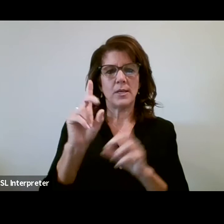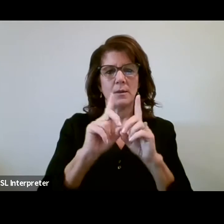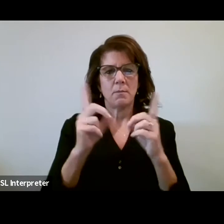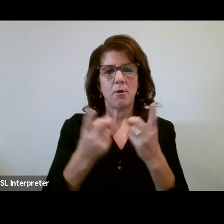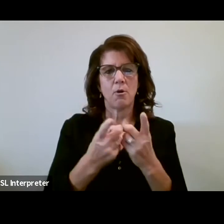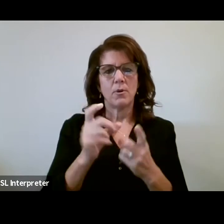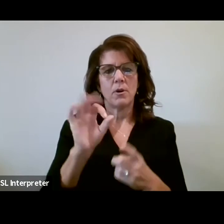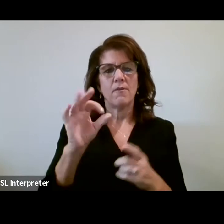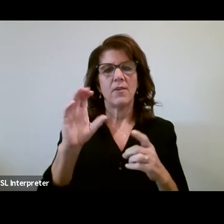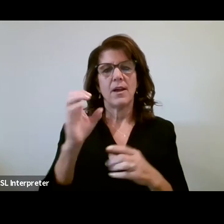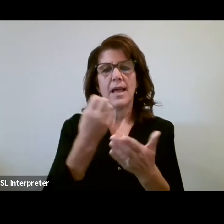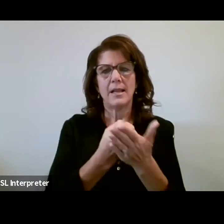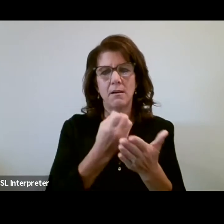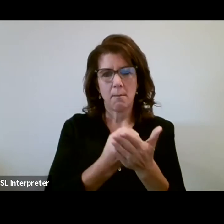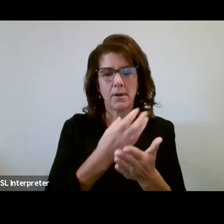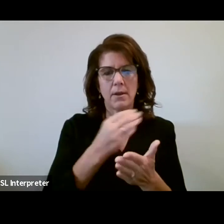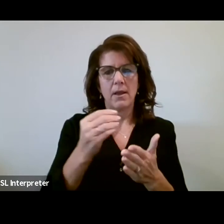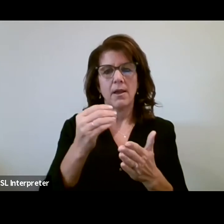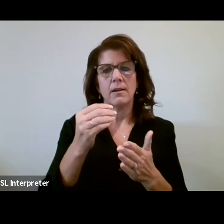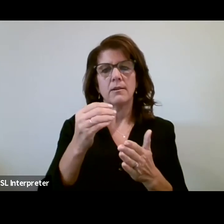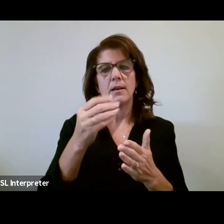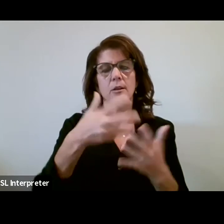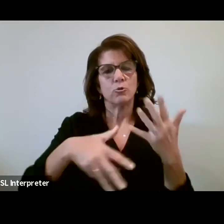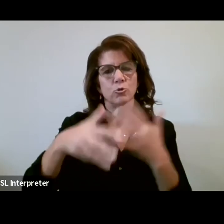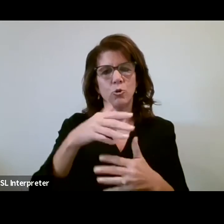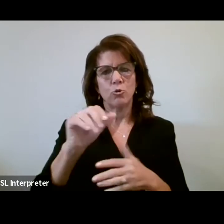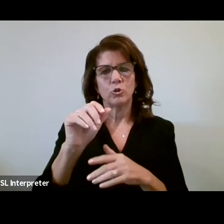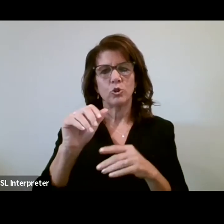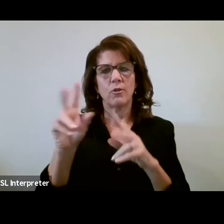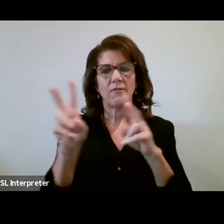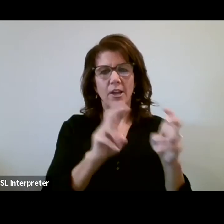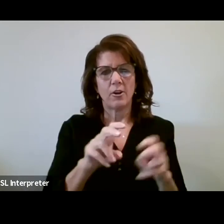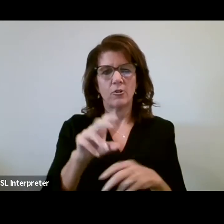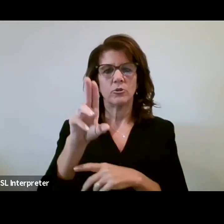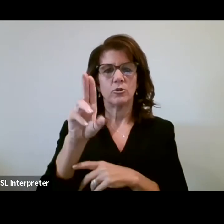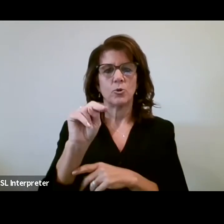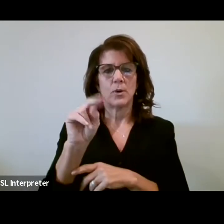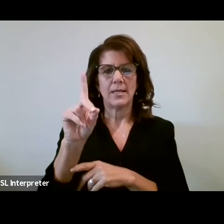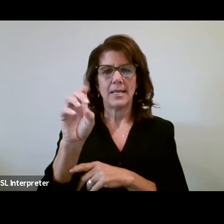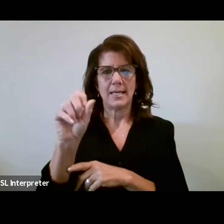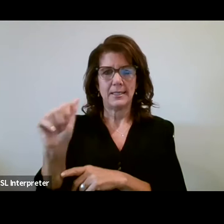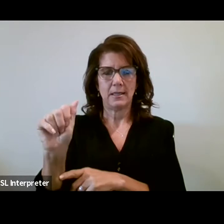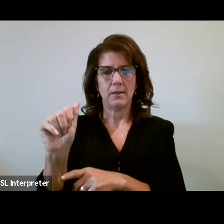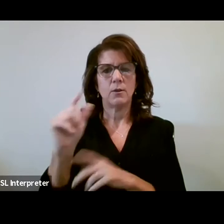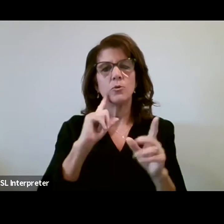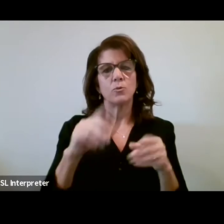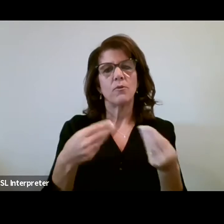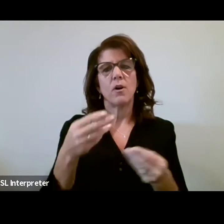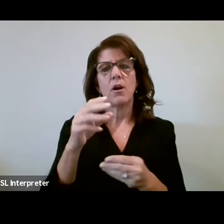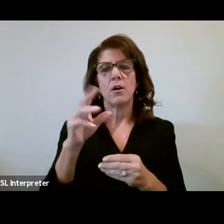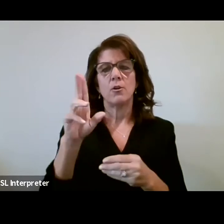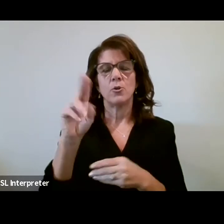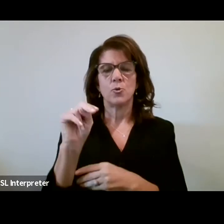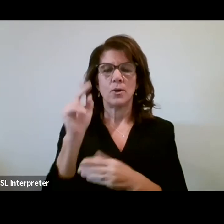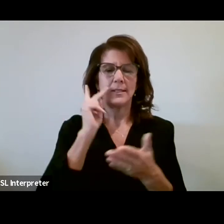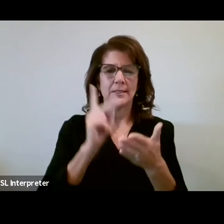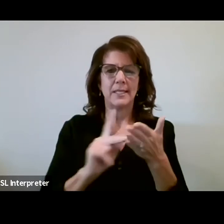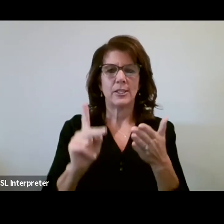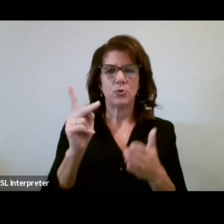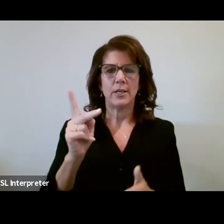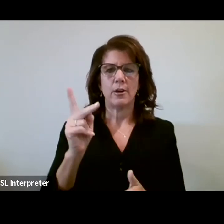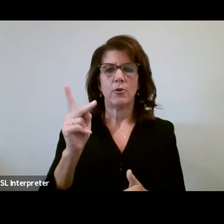Department of Economic and Social Affairs, UNDESA, to provide the UN Secretary